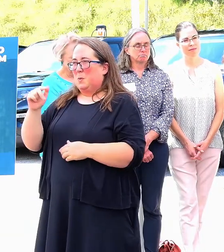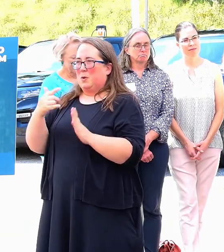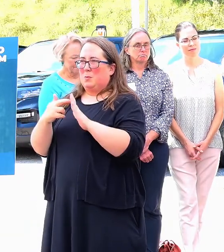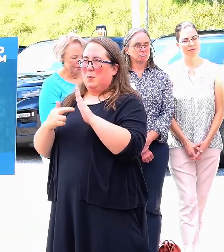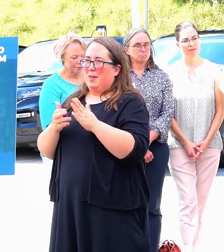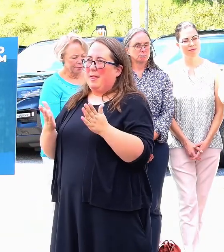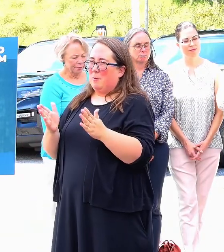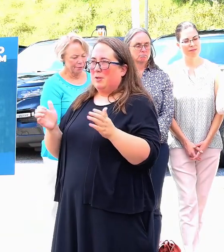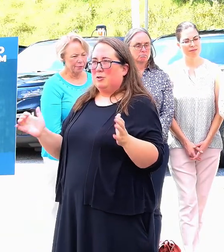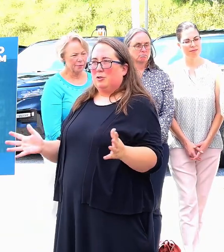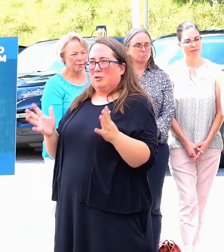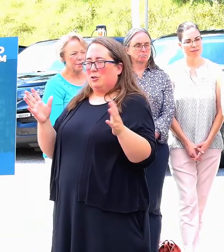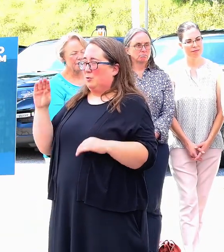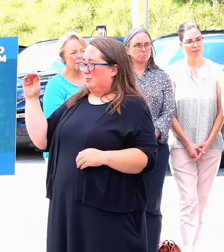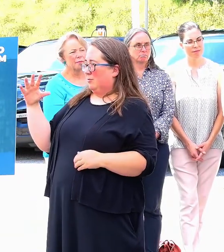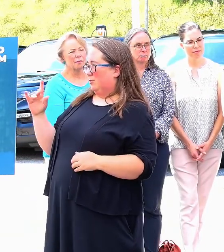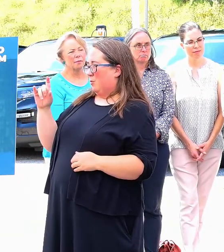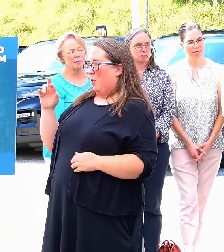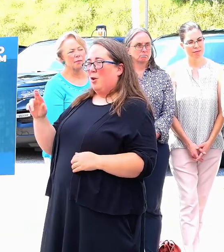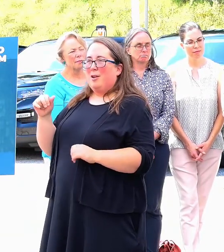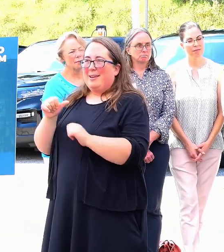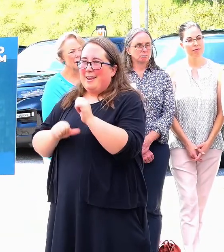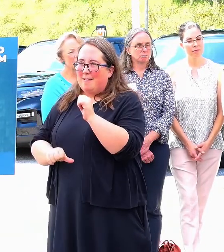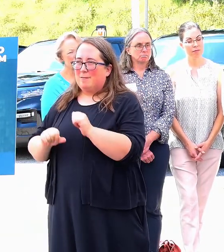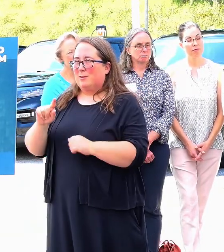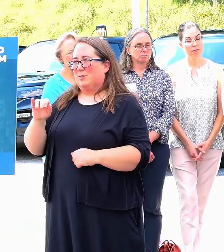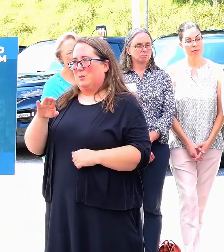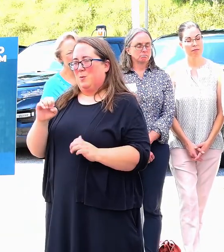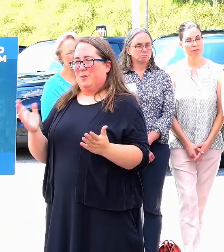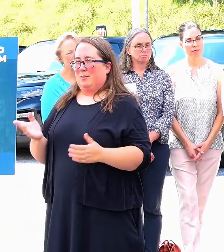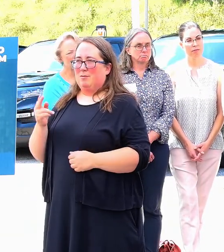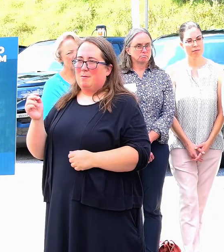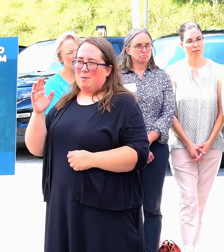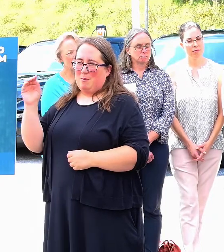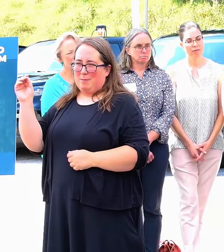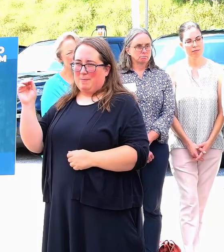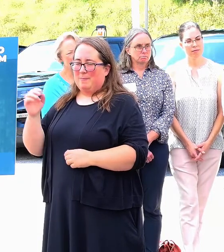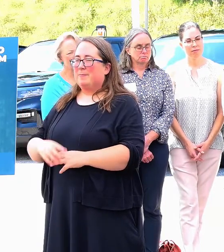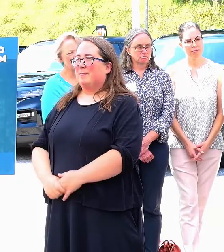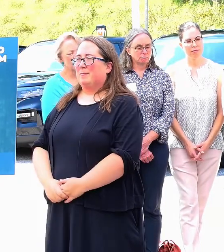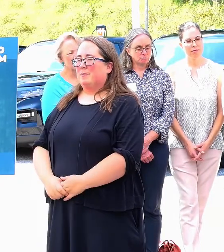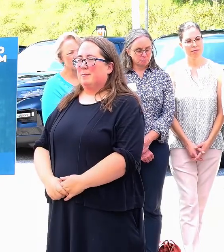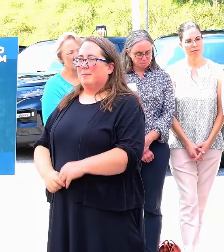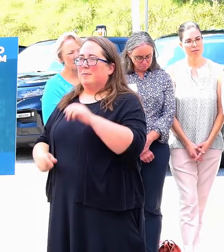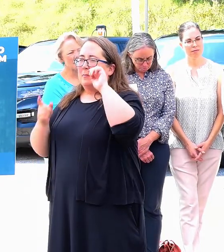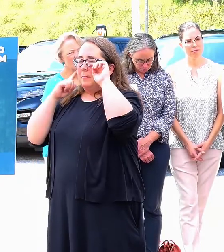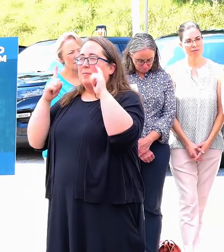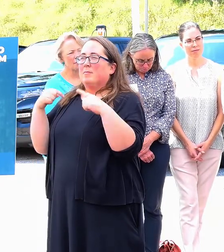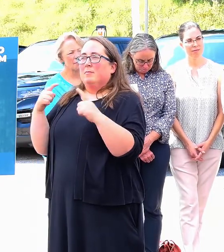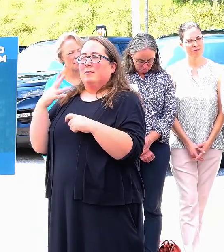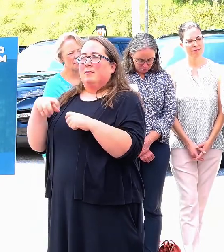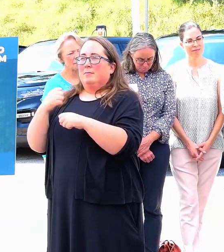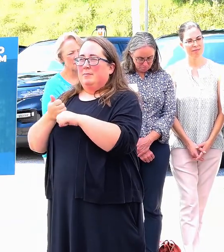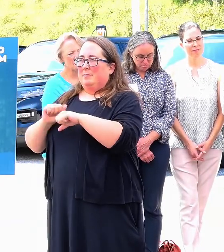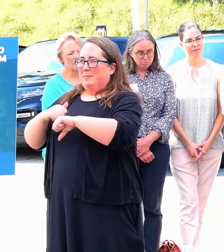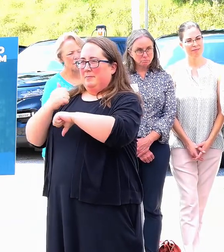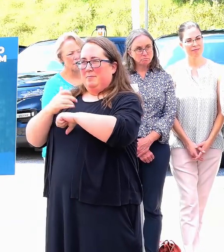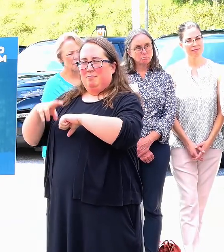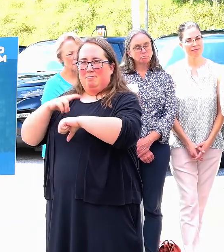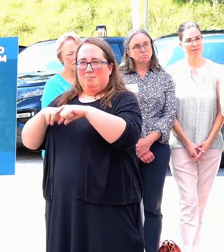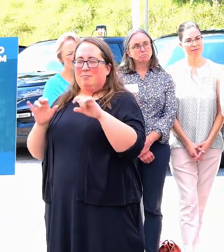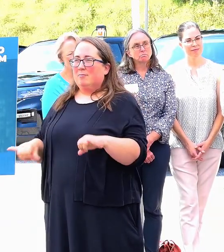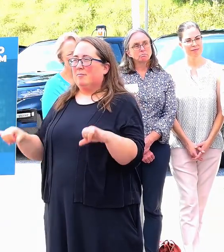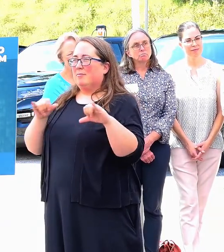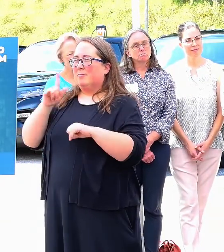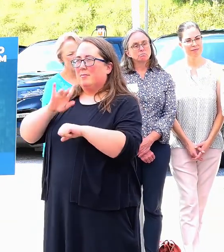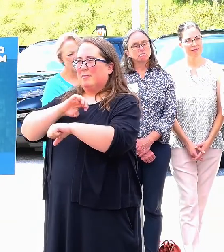allow and encourage solar in every zone in Howard County. Over the last 4 years, we've set the national standard